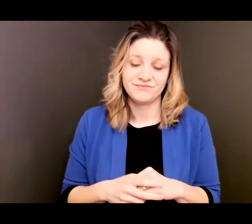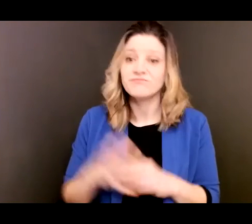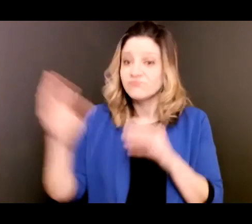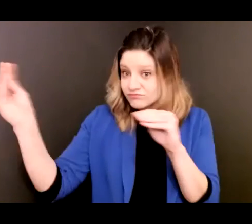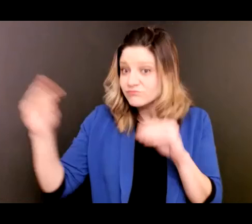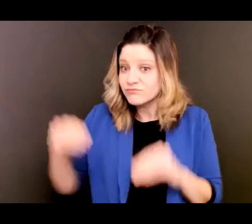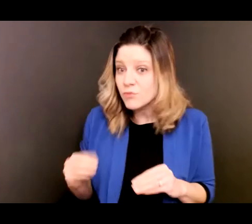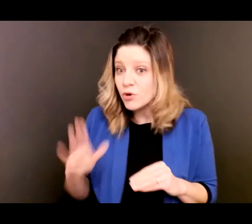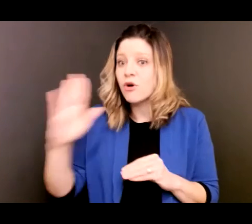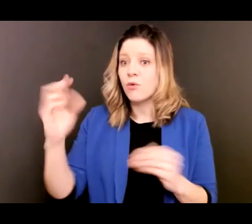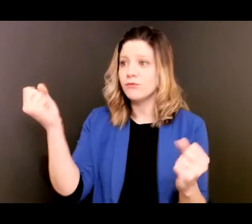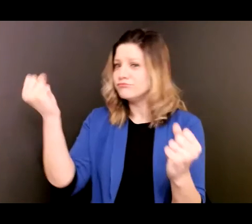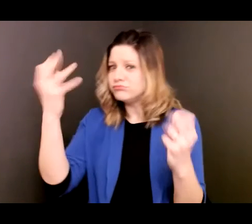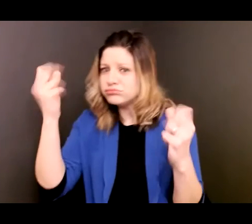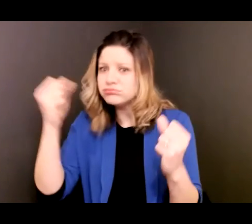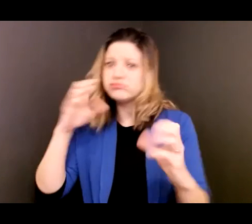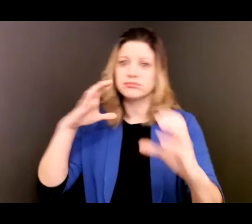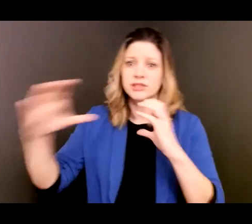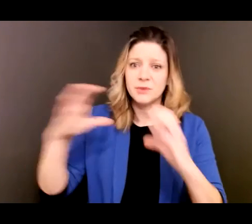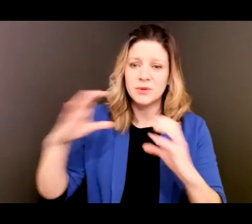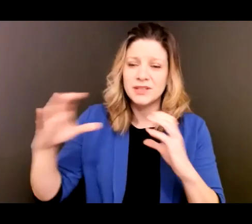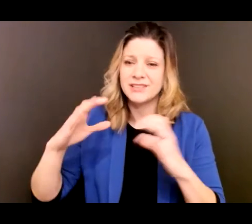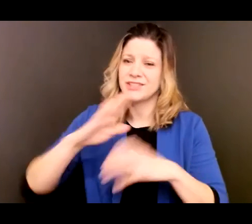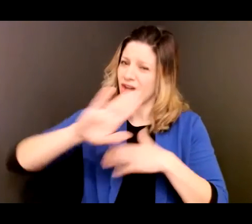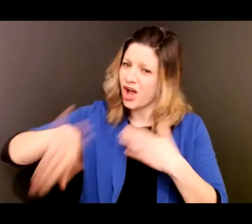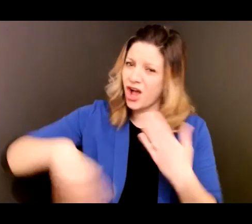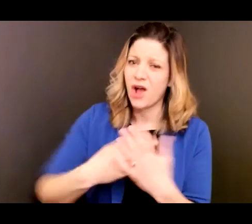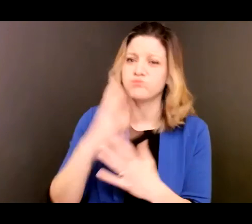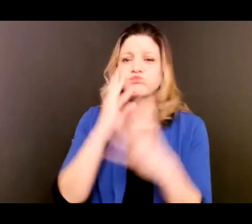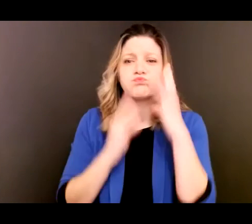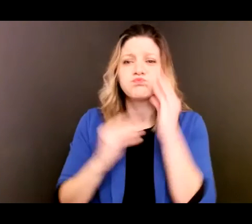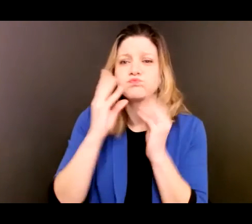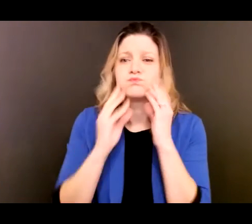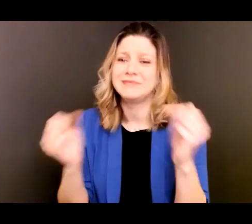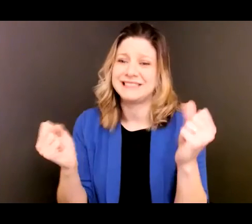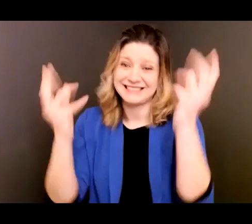to communication and all the services that come with our specialized program.